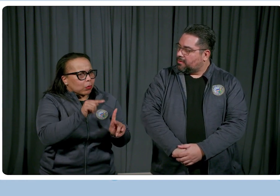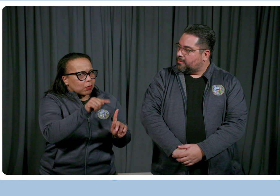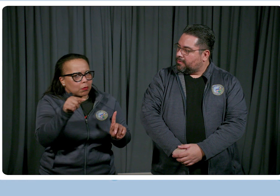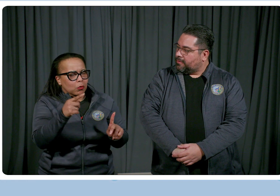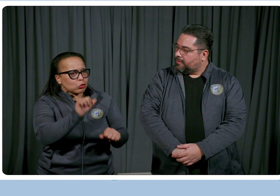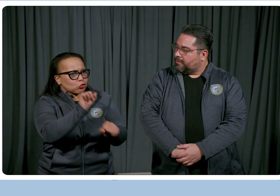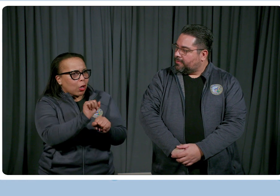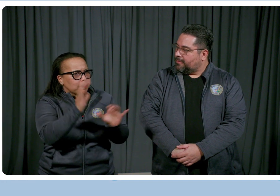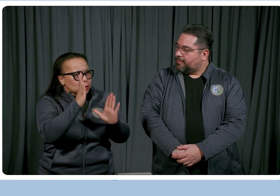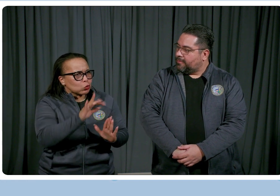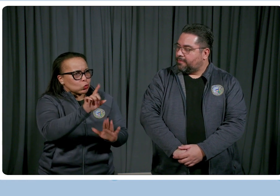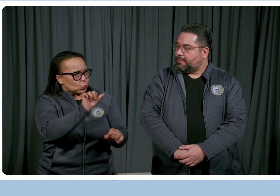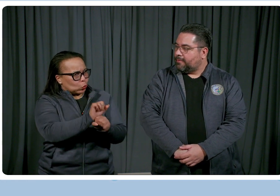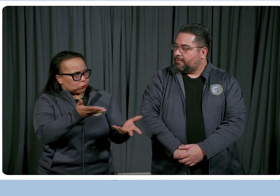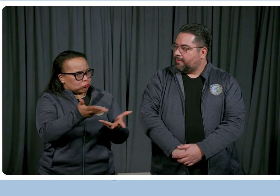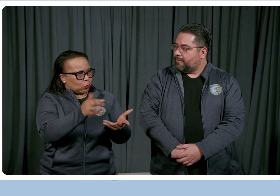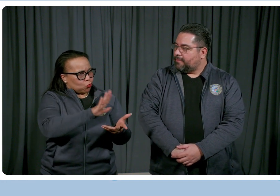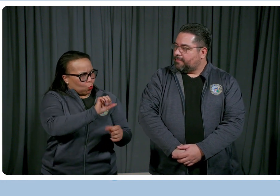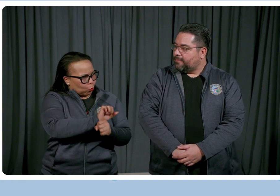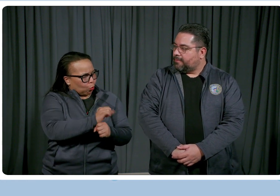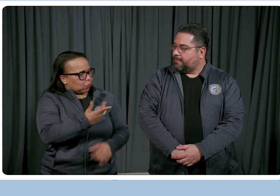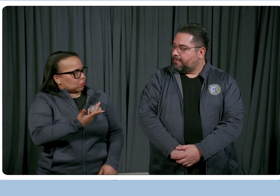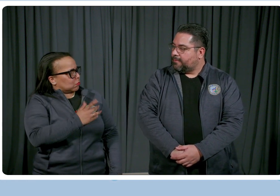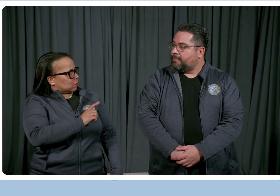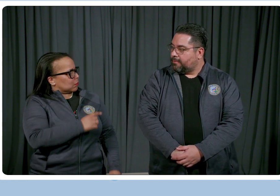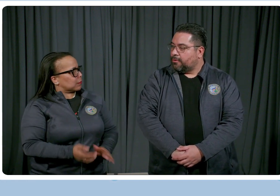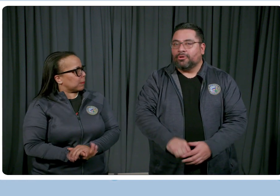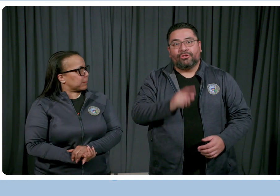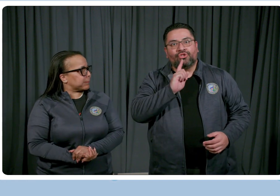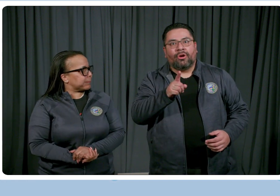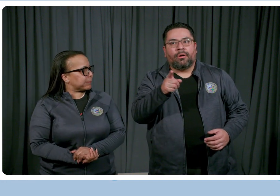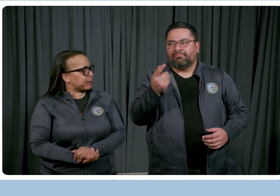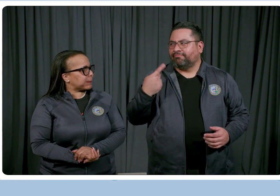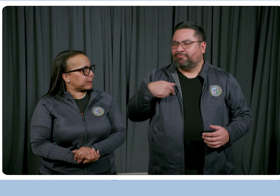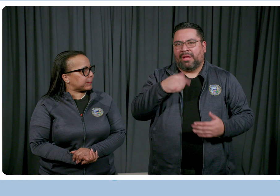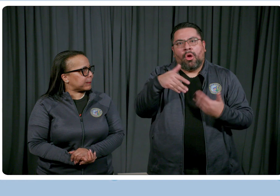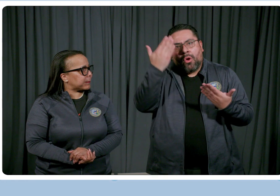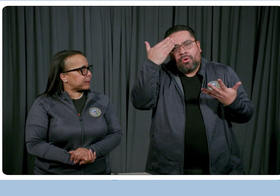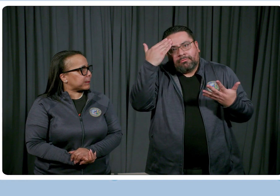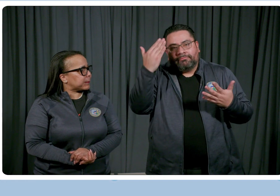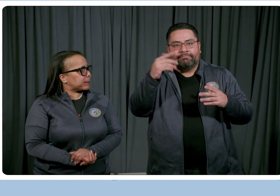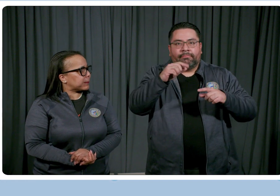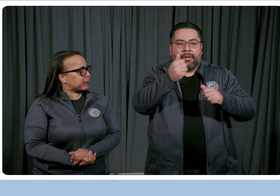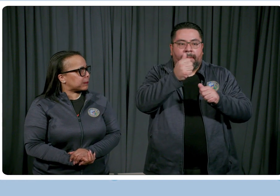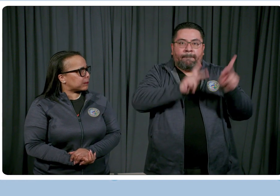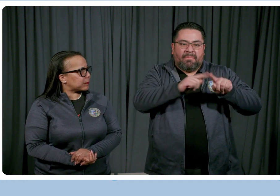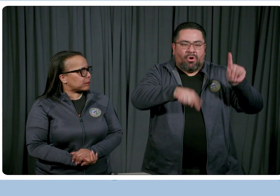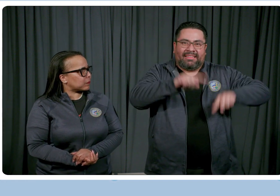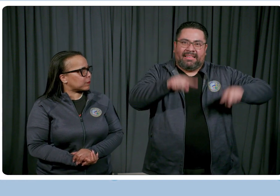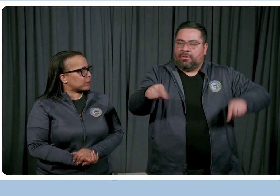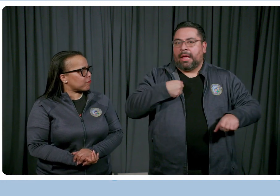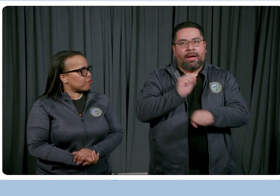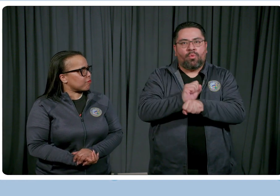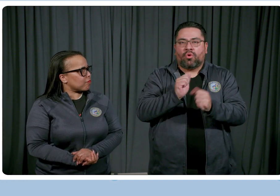people or the kinds of job seekers that you work with in your role? Sure. So as we all know, everyone's different. And I've worked with a